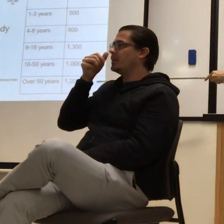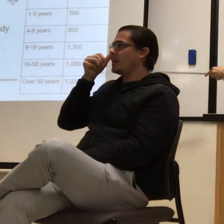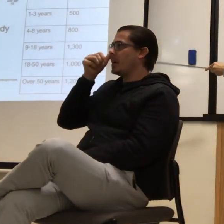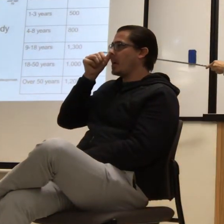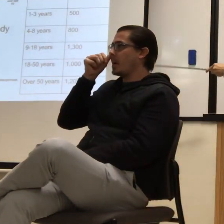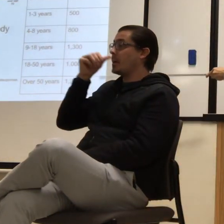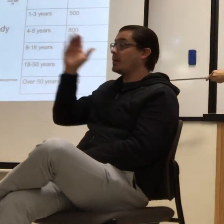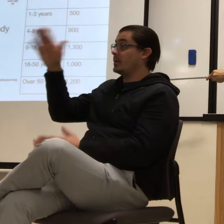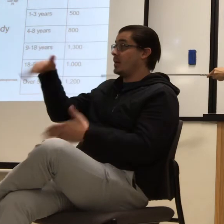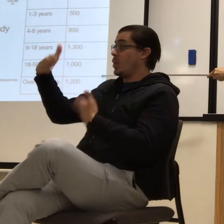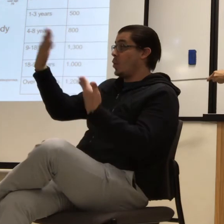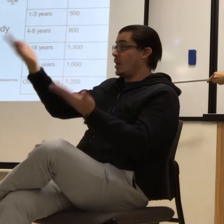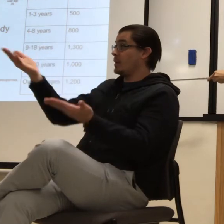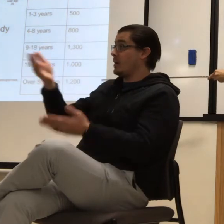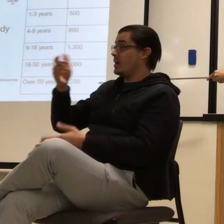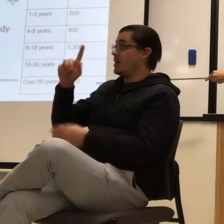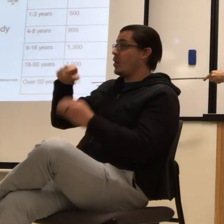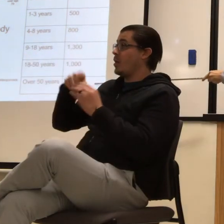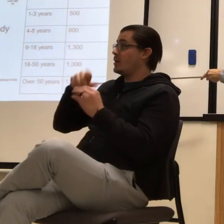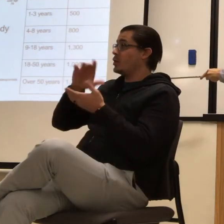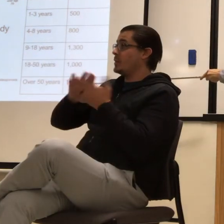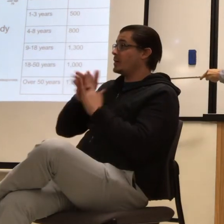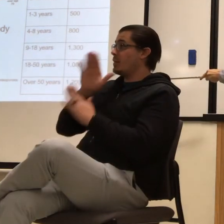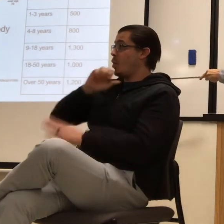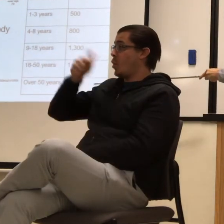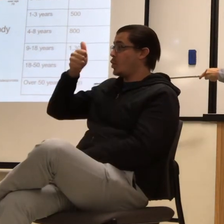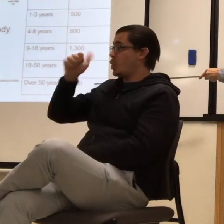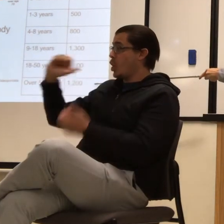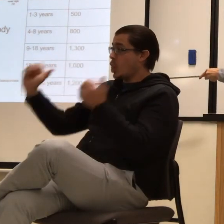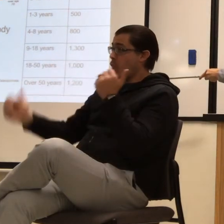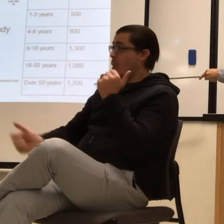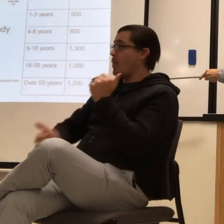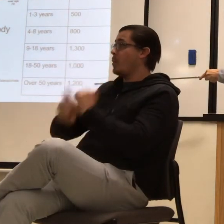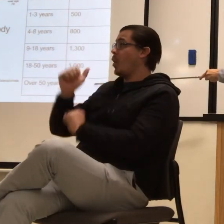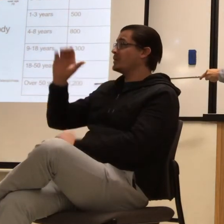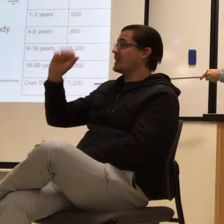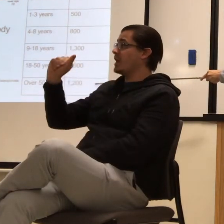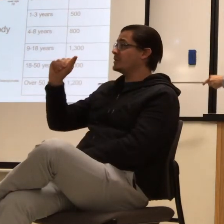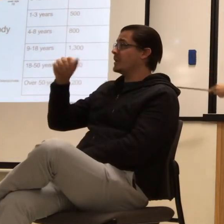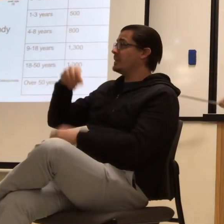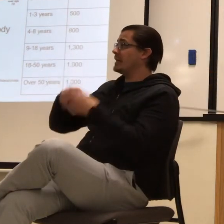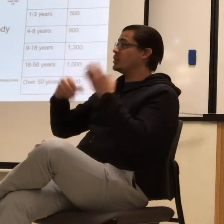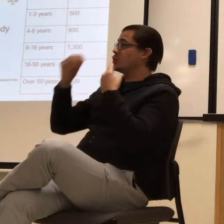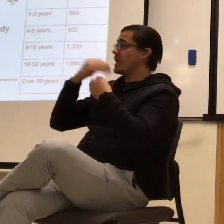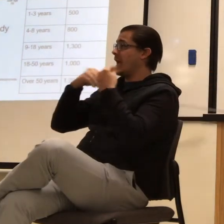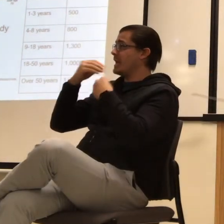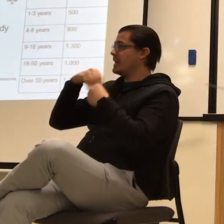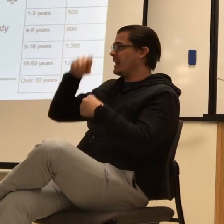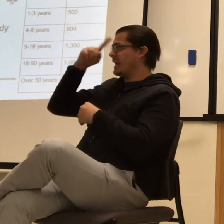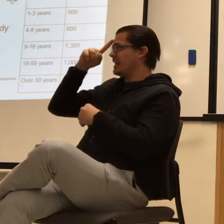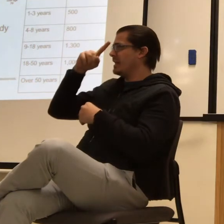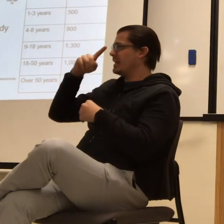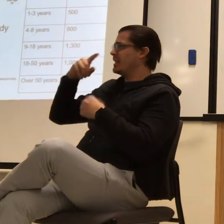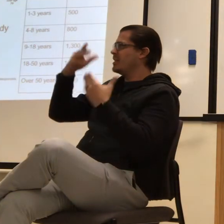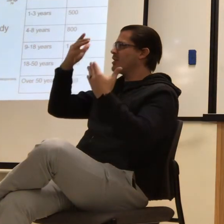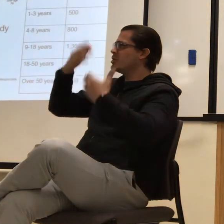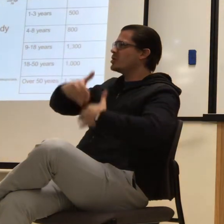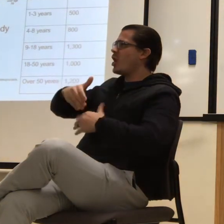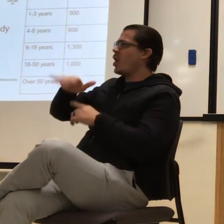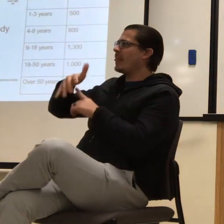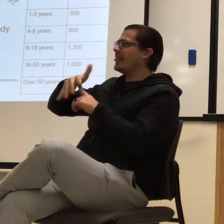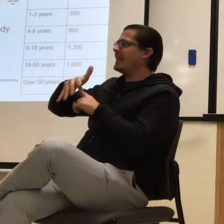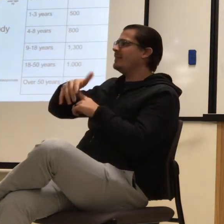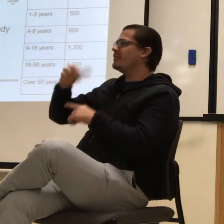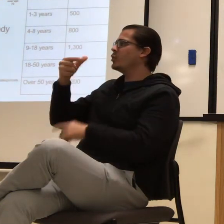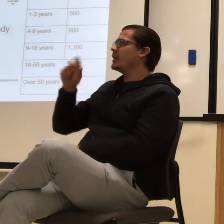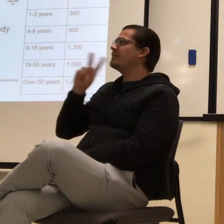they do recommend in your elderly years the most calcium in your diet. I think the dark leafy green vegetables are probably the